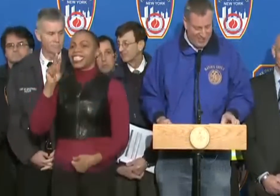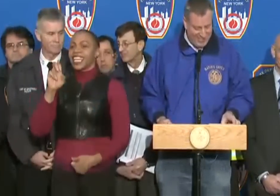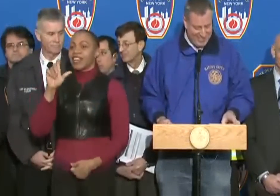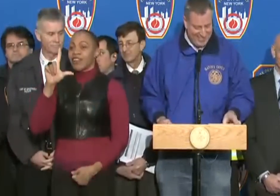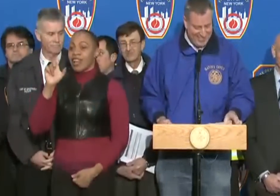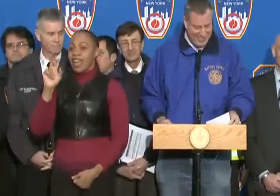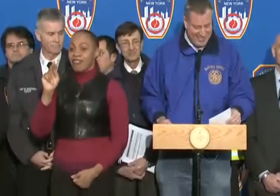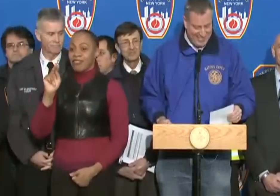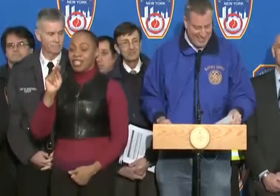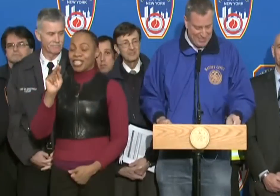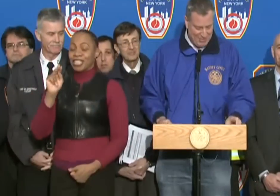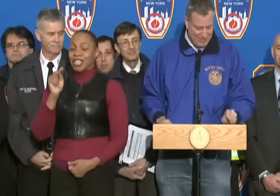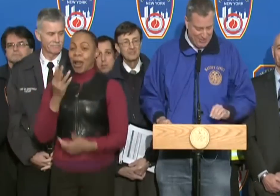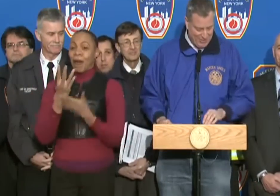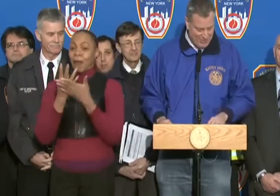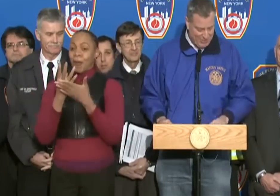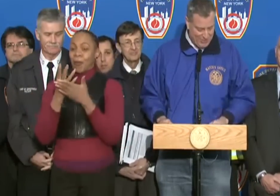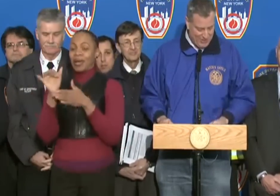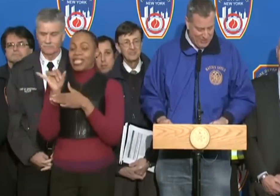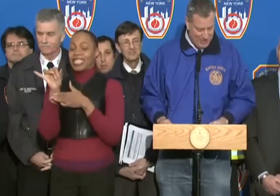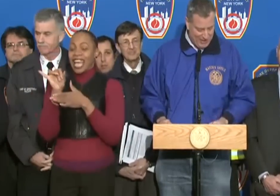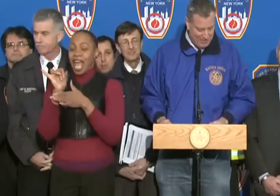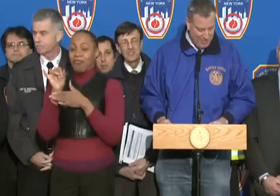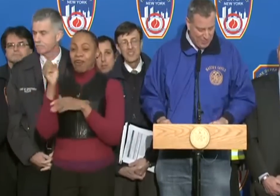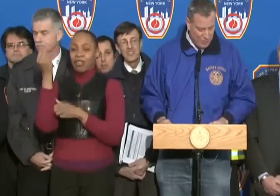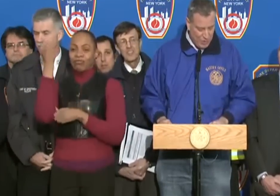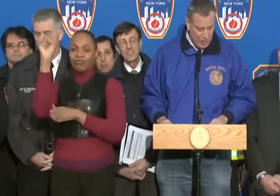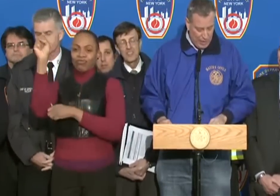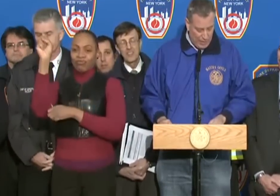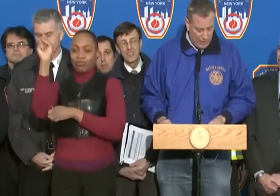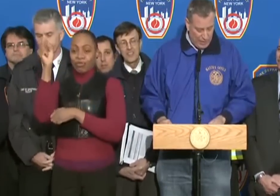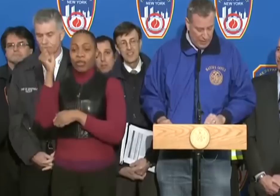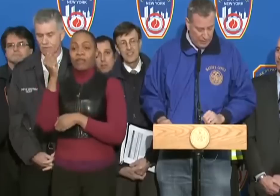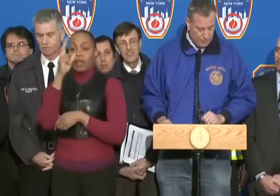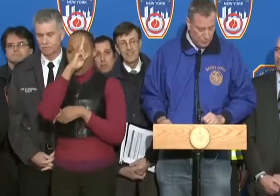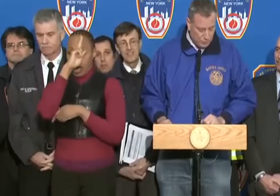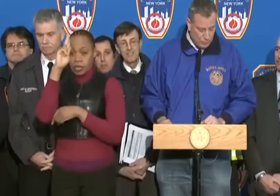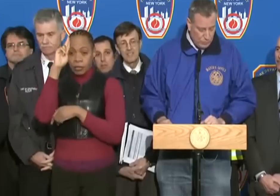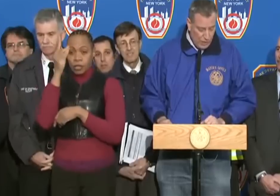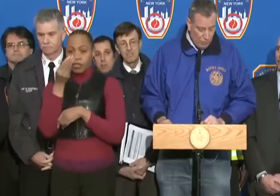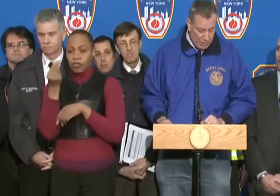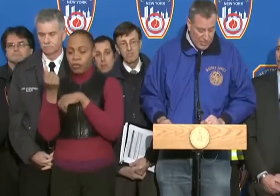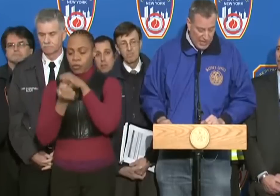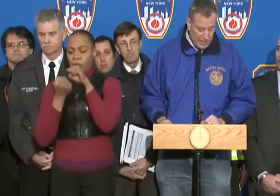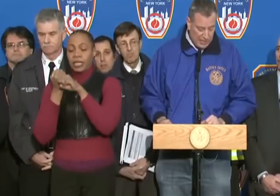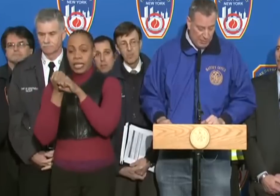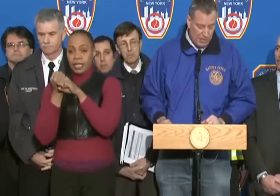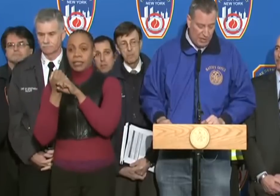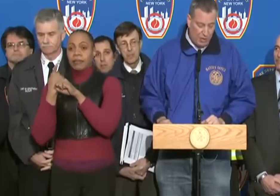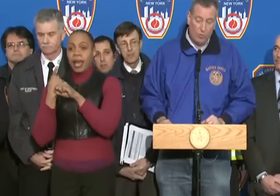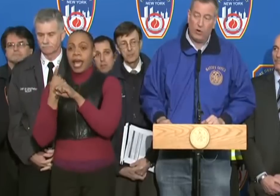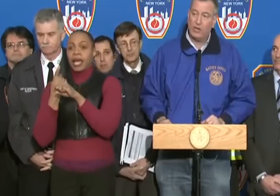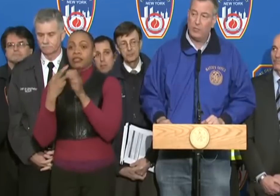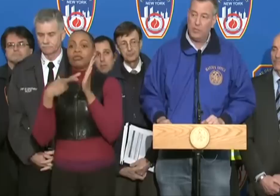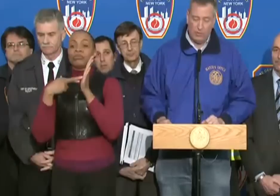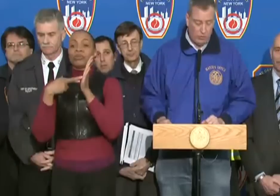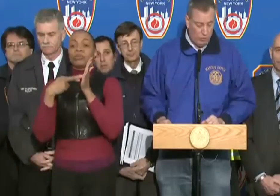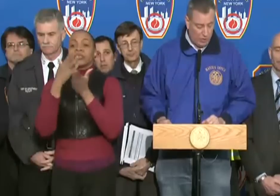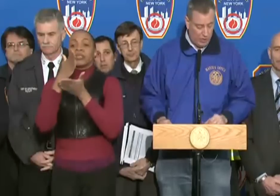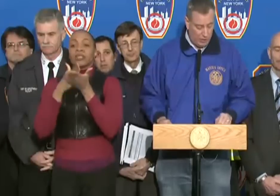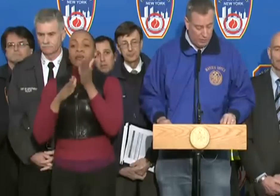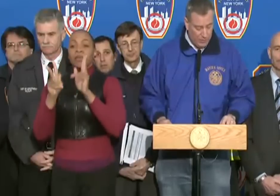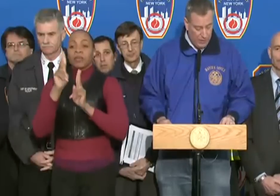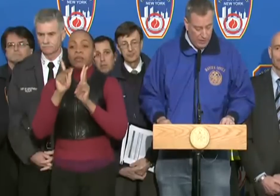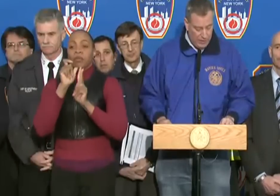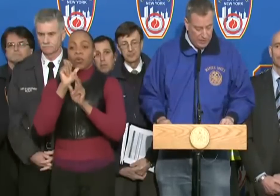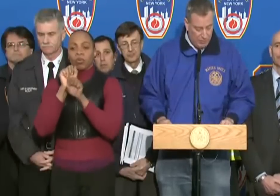the protest against the hospital closures a few months back, and then representing some of the hard-working people who